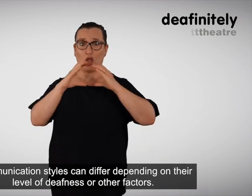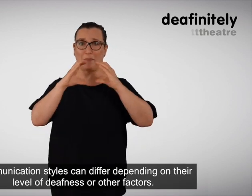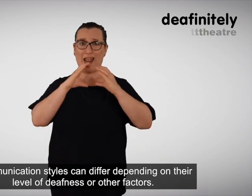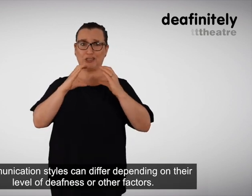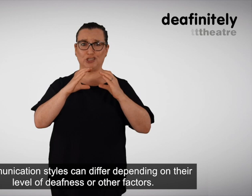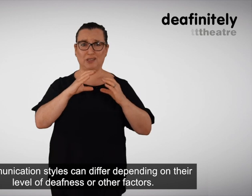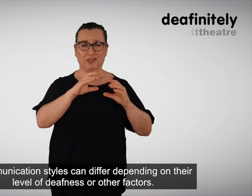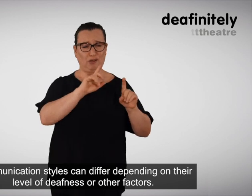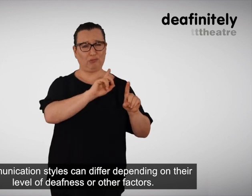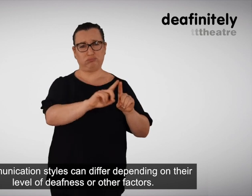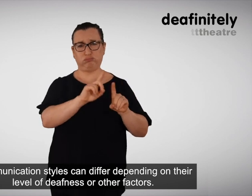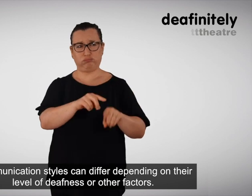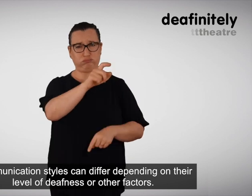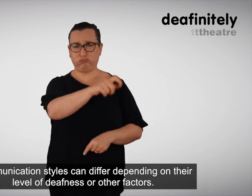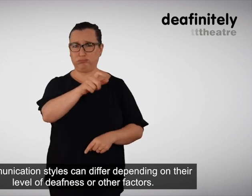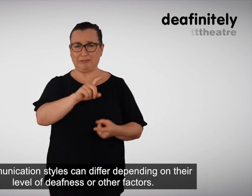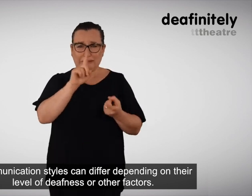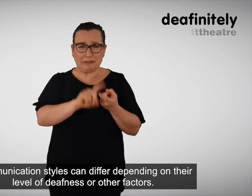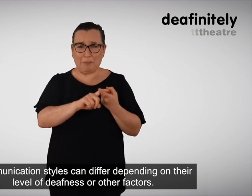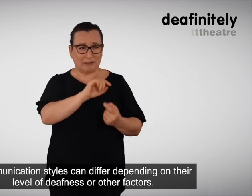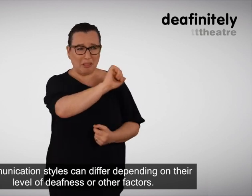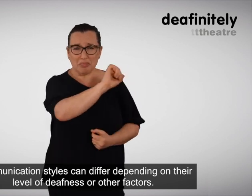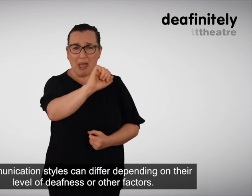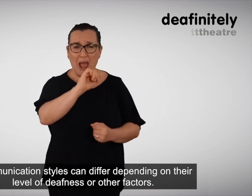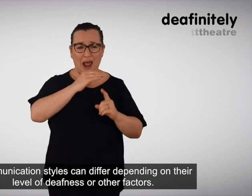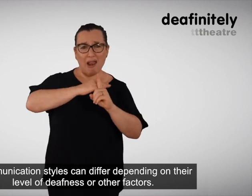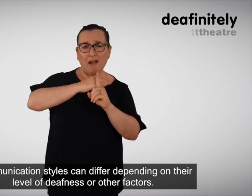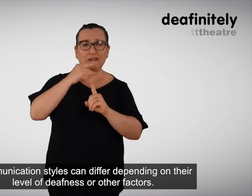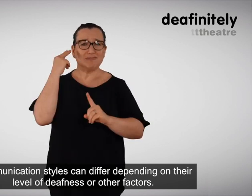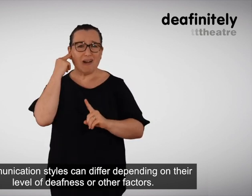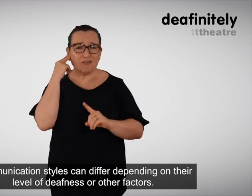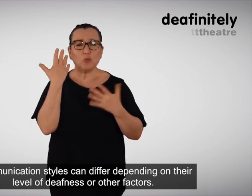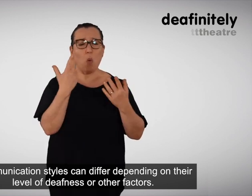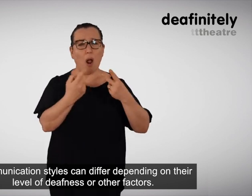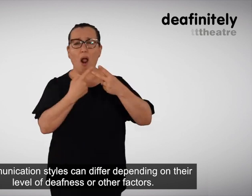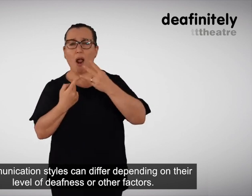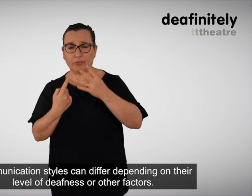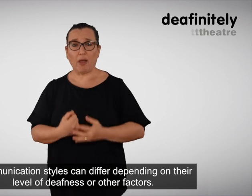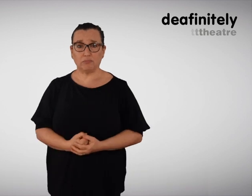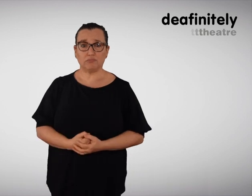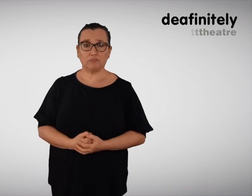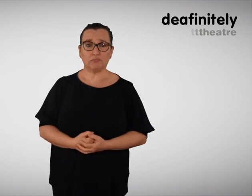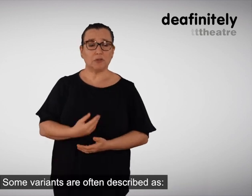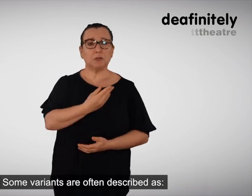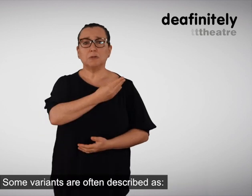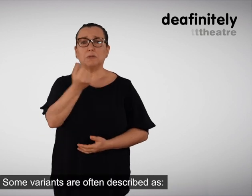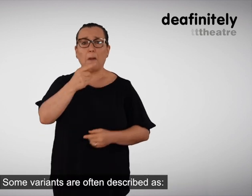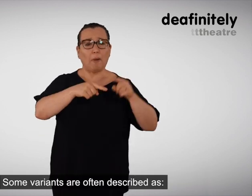Communication styles can differ depending on their level of deafness or other factors. Some variants are